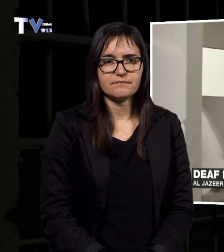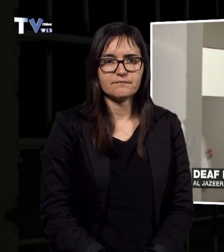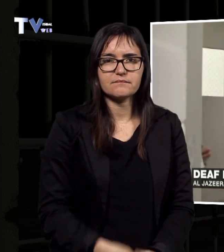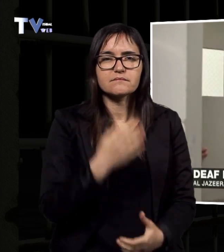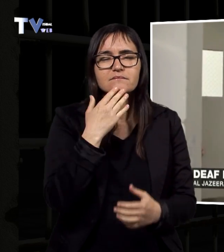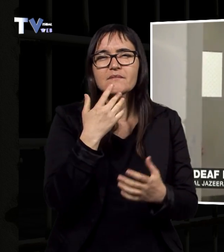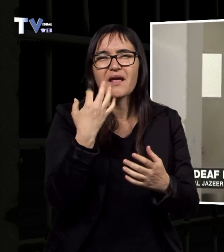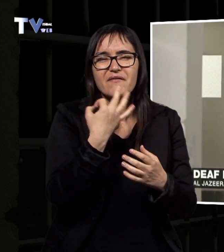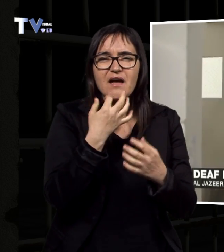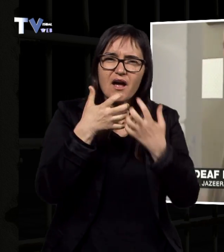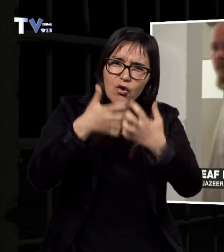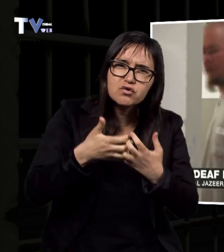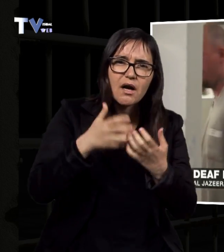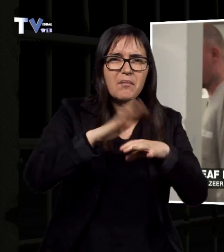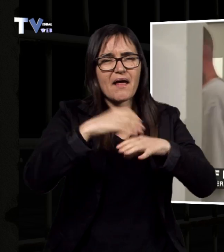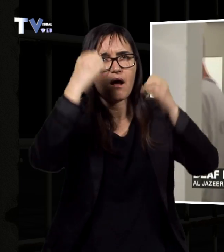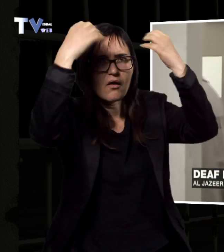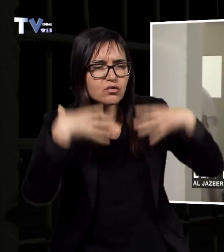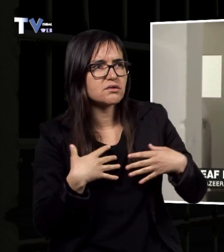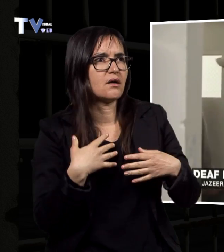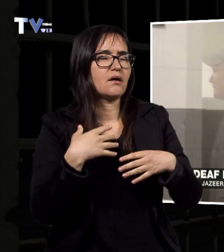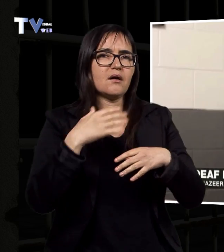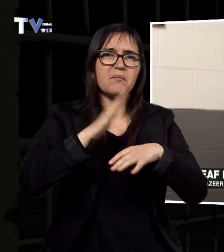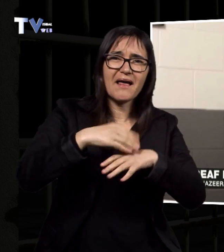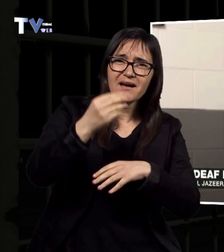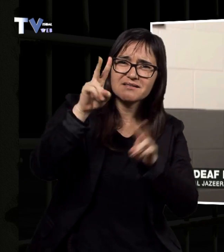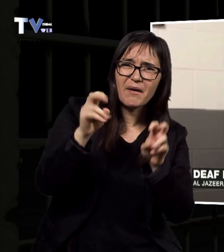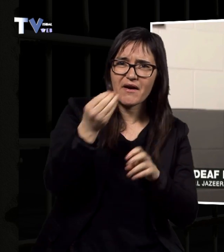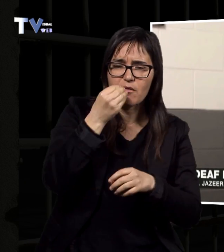You fight for the shower. You fight for your food.